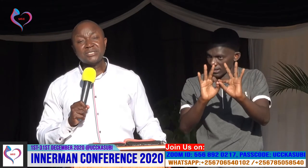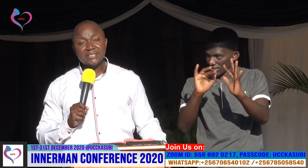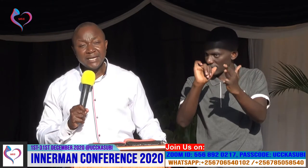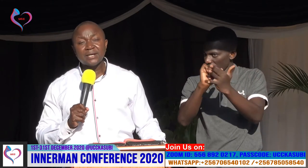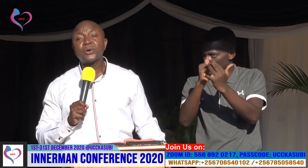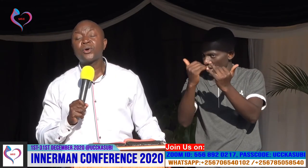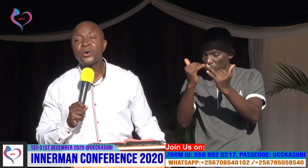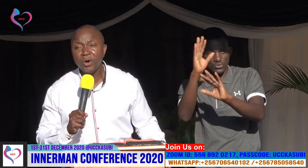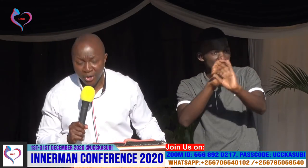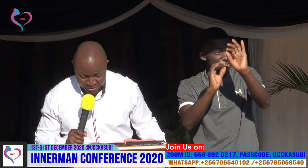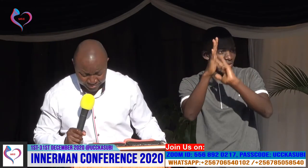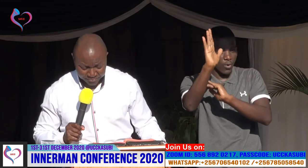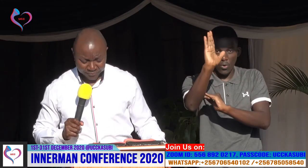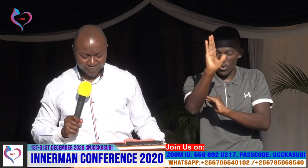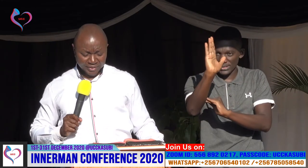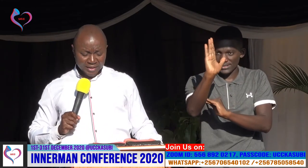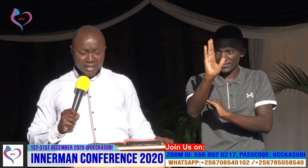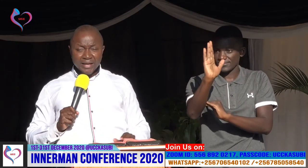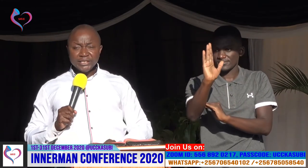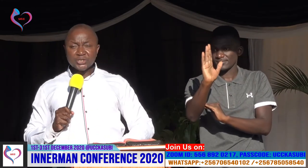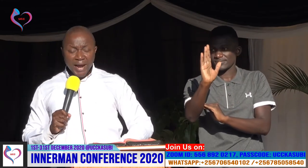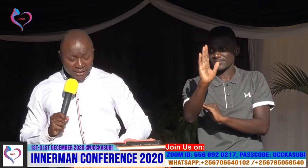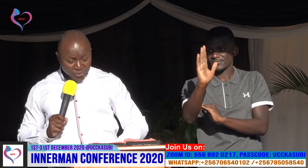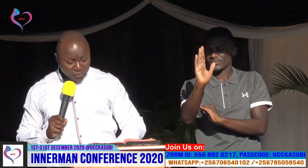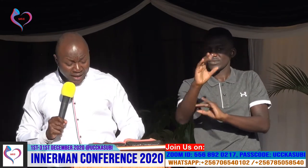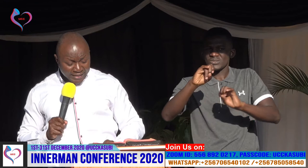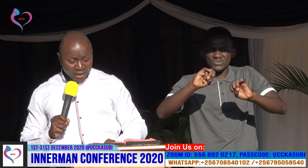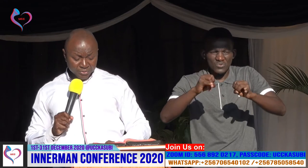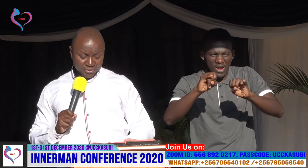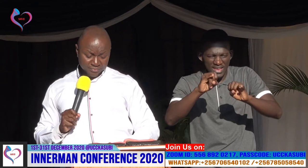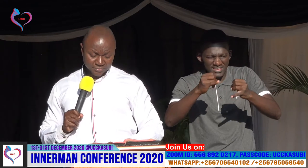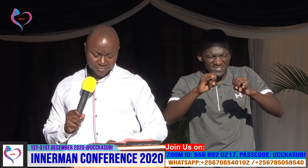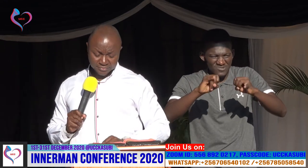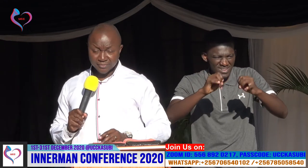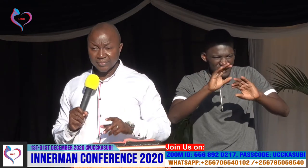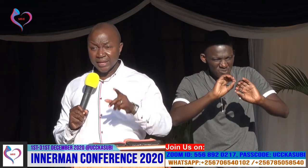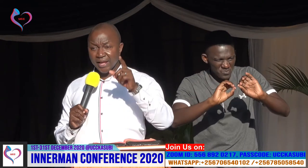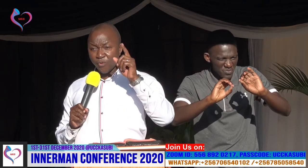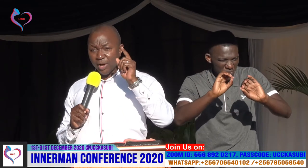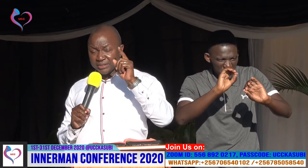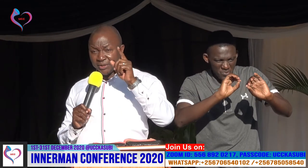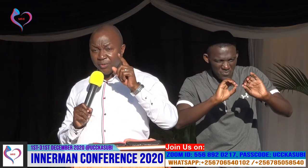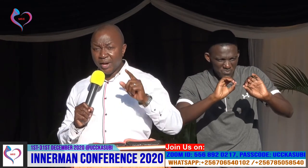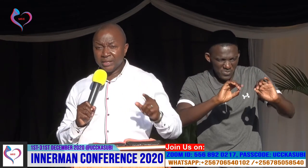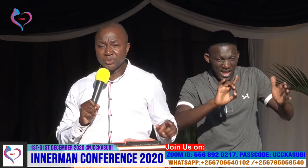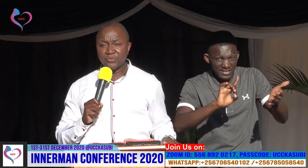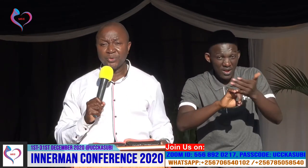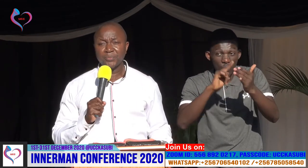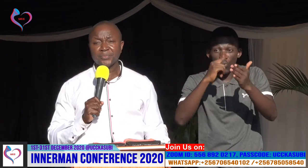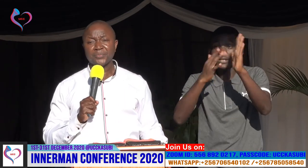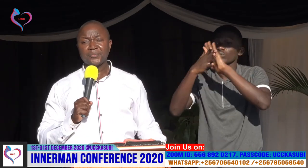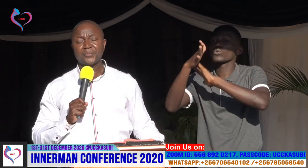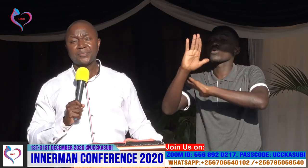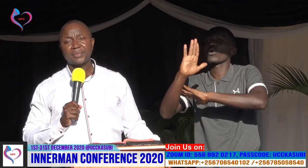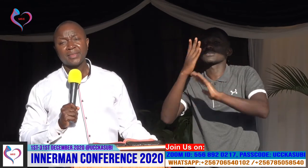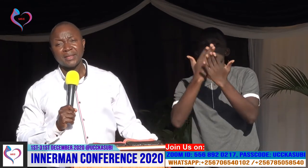that you seek God, trying to find out what he requires of